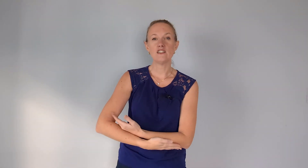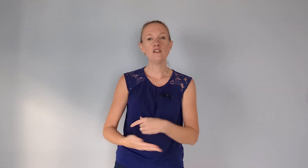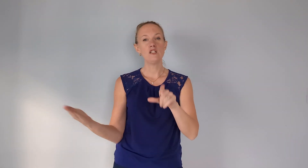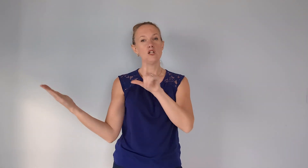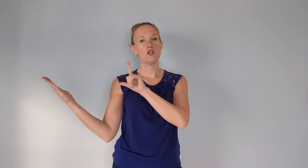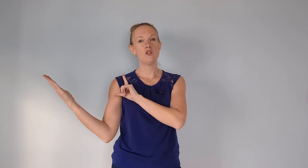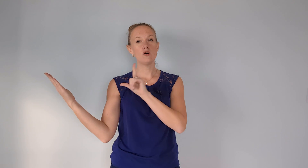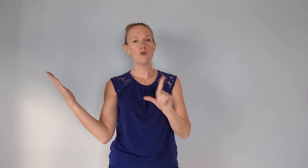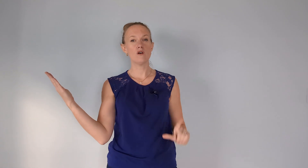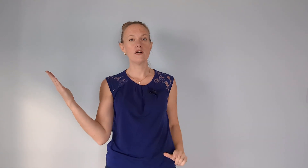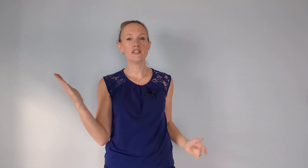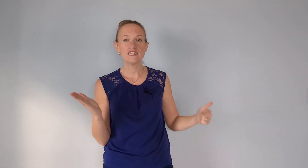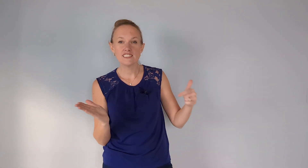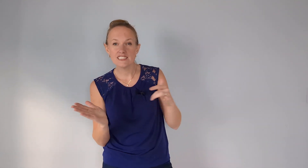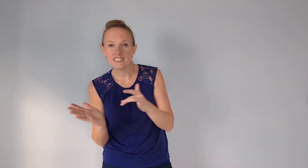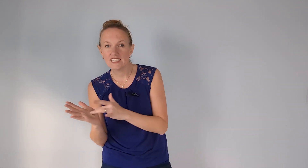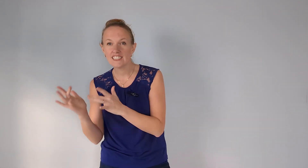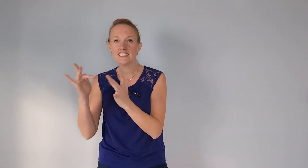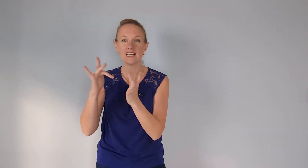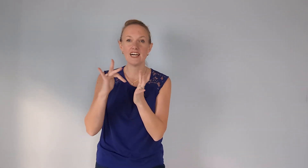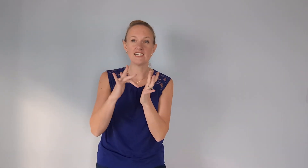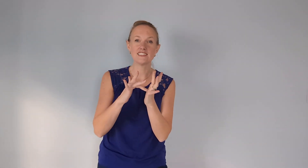little Lord Jesus